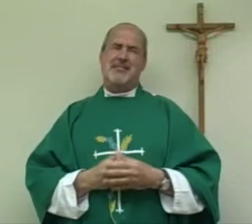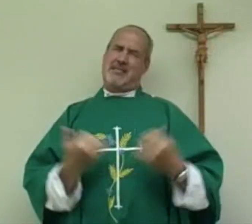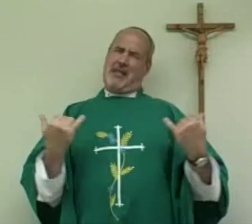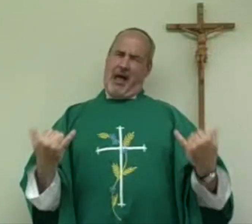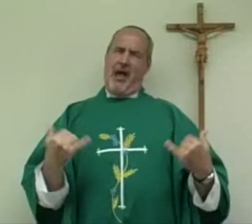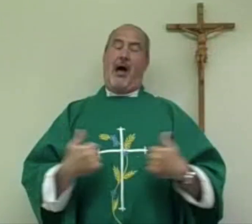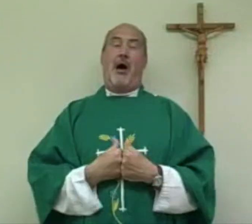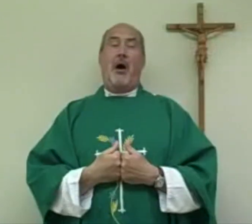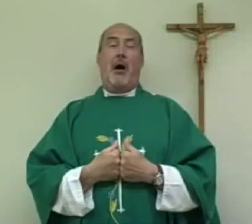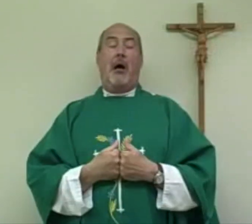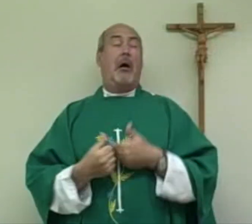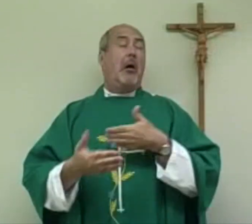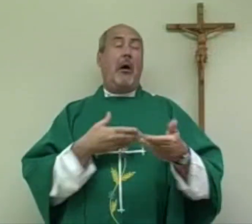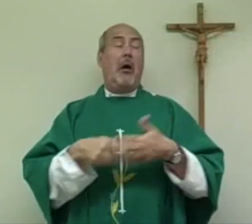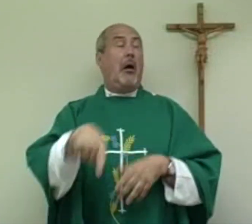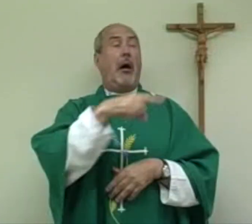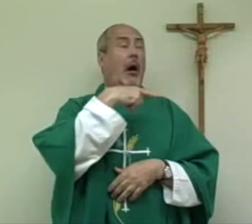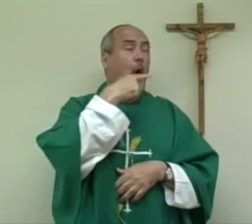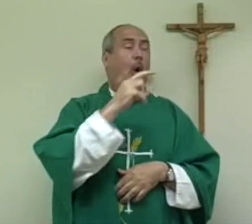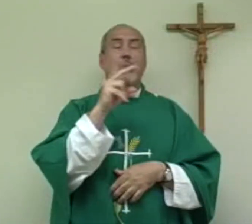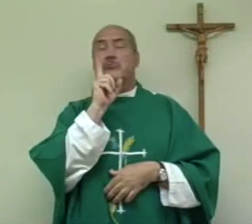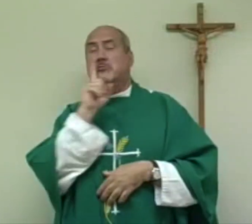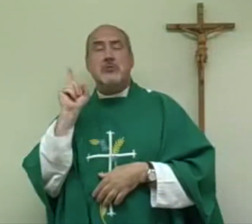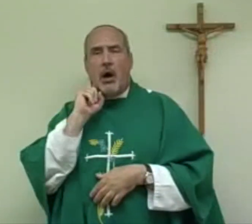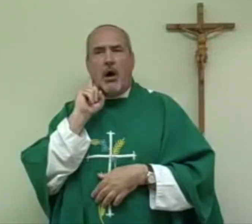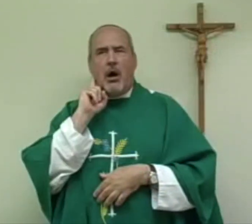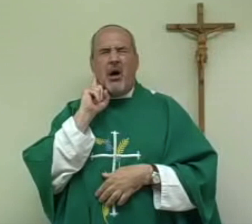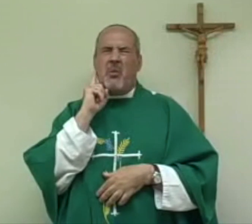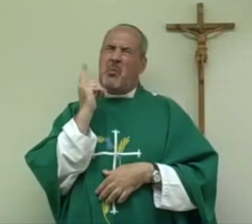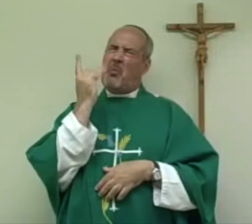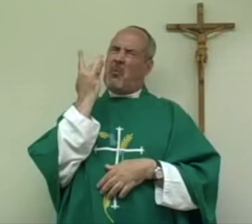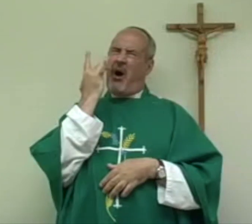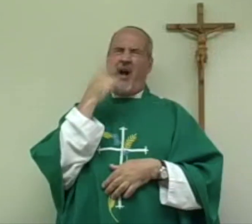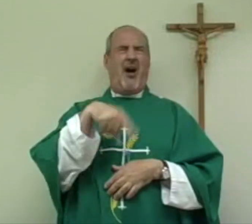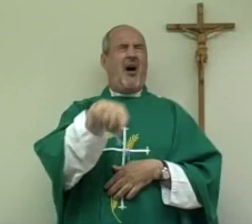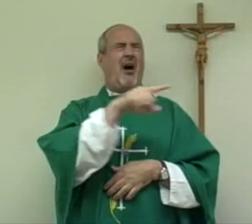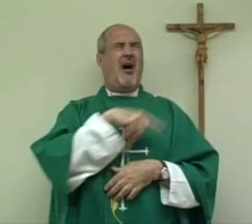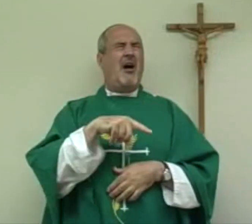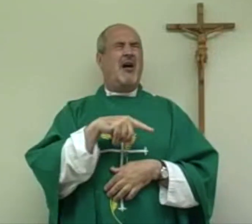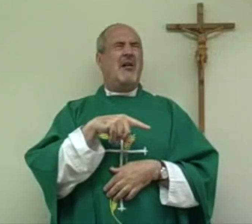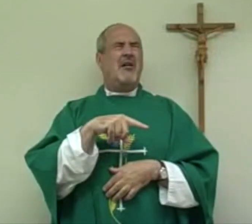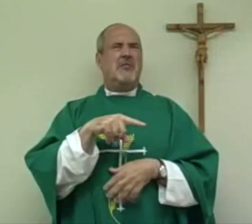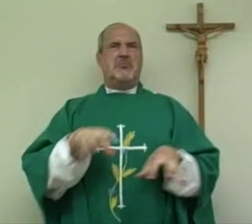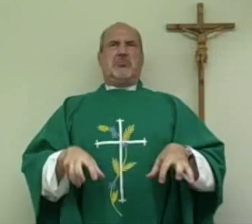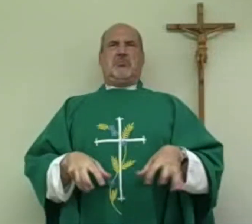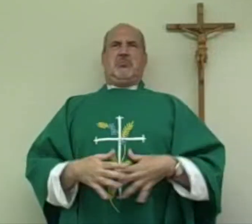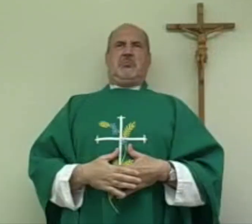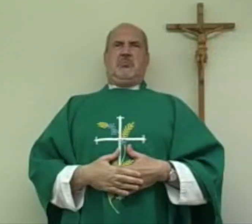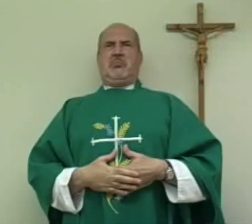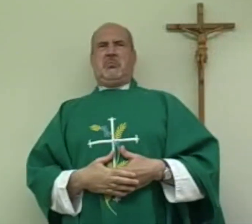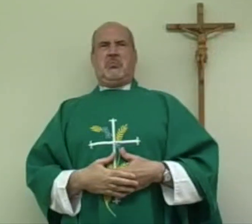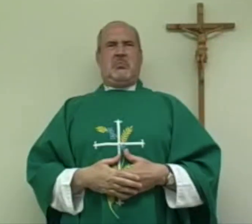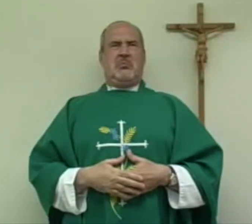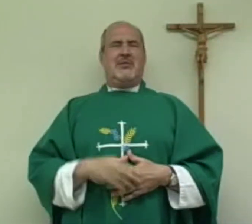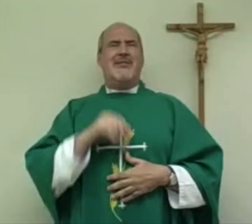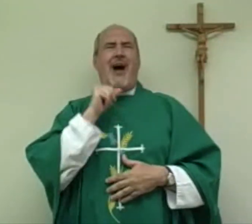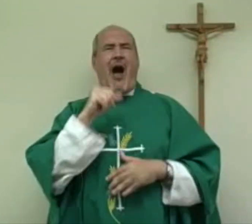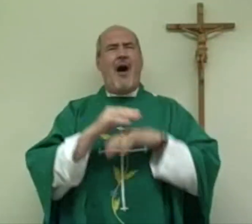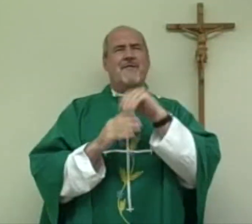hearing and deaf, that are very communicative and have no problem communicating with people. So why is it that there are some people